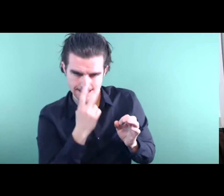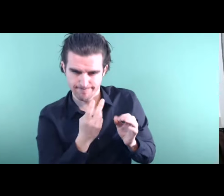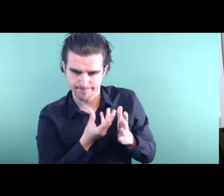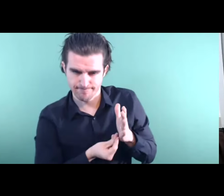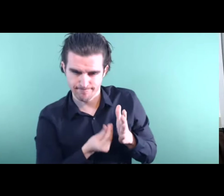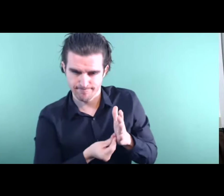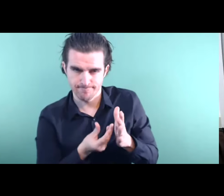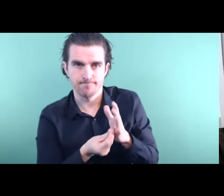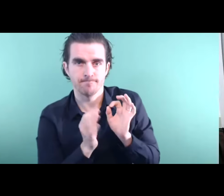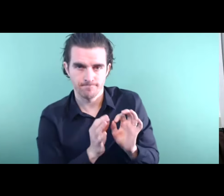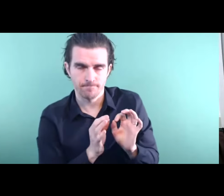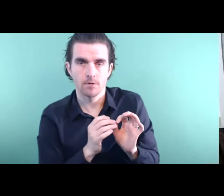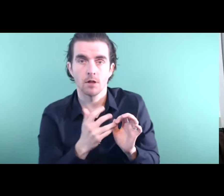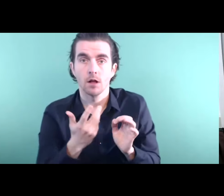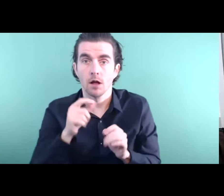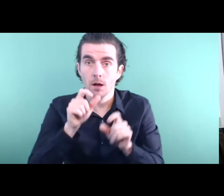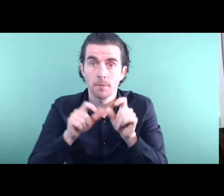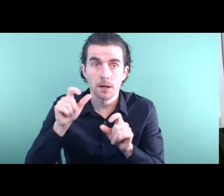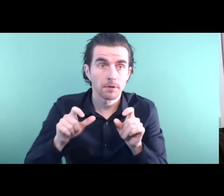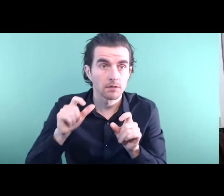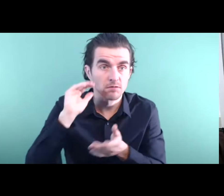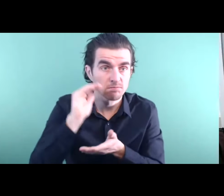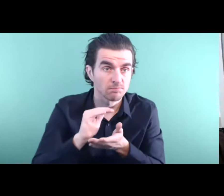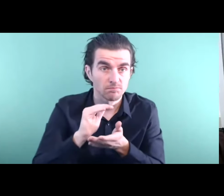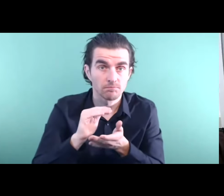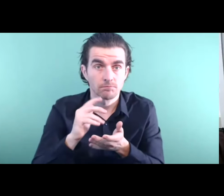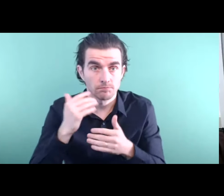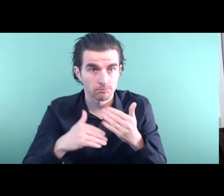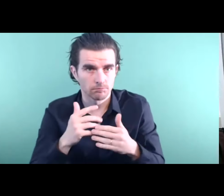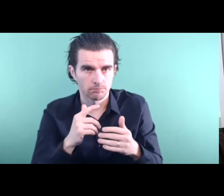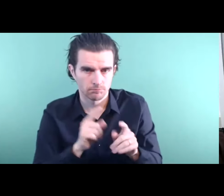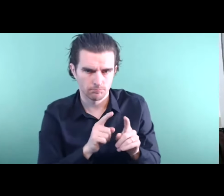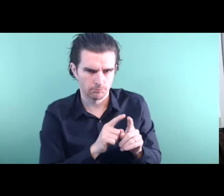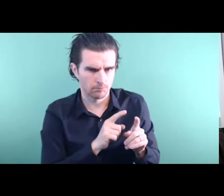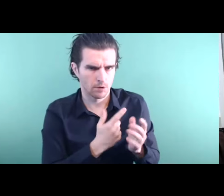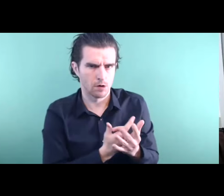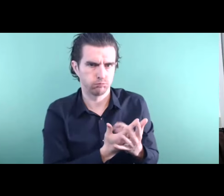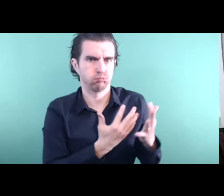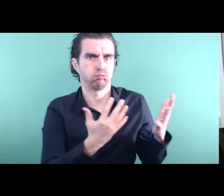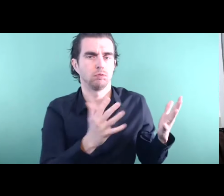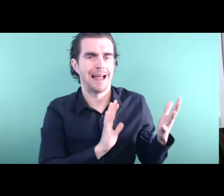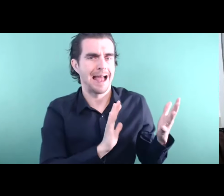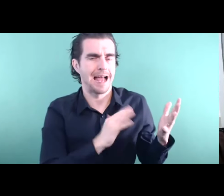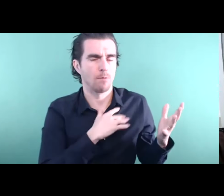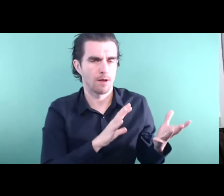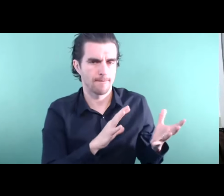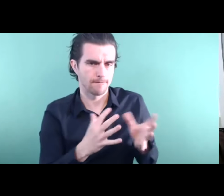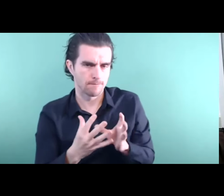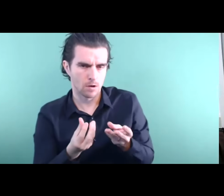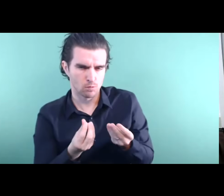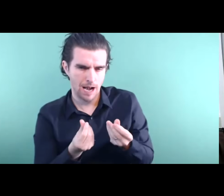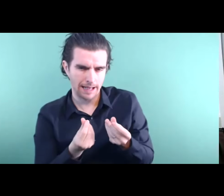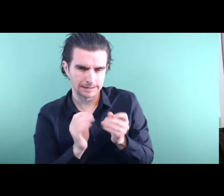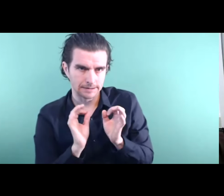broader review that would allow us to implement broadly, with some exceptions. And I think that, for instance, the work that